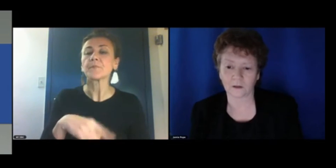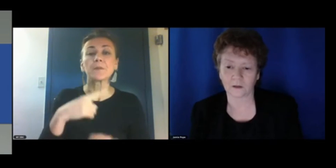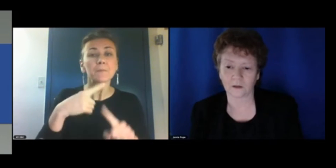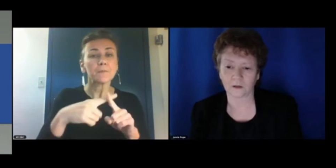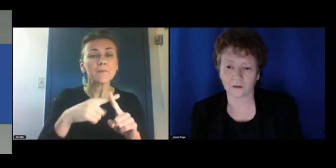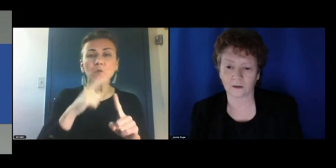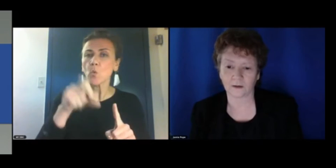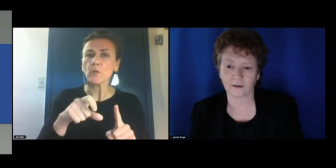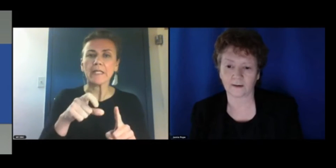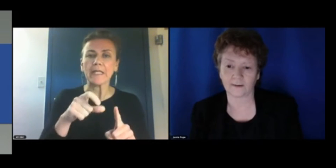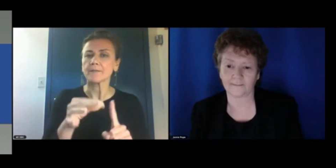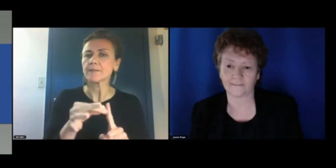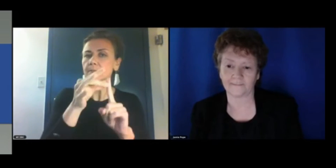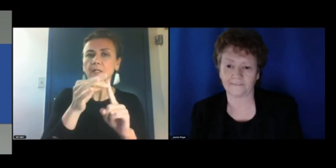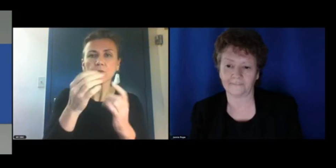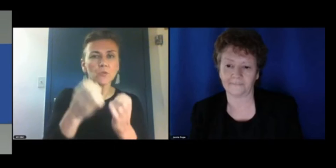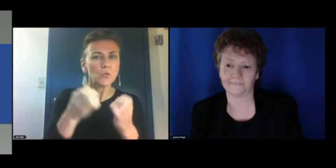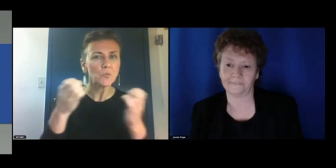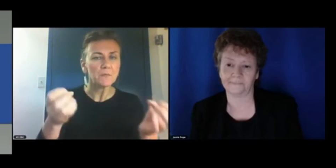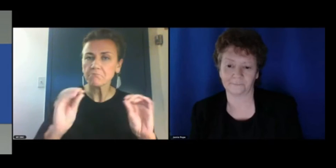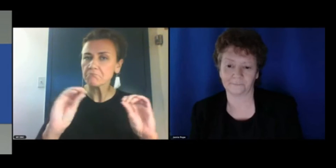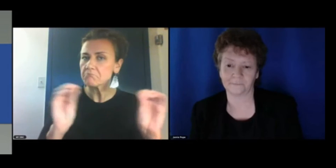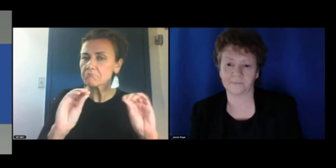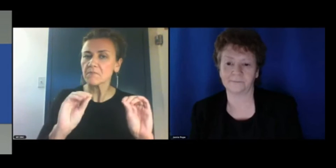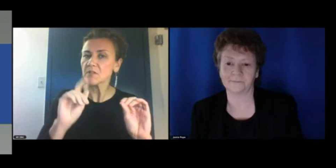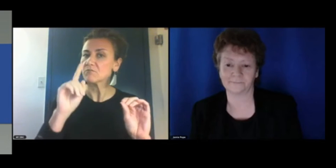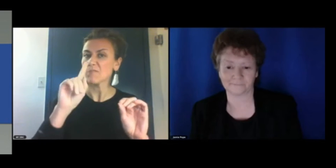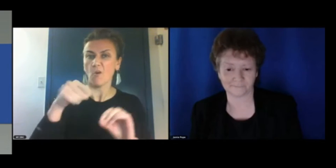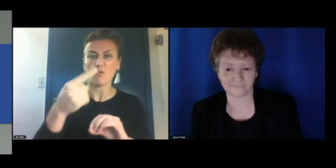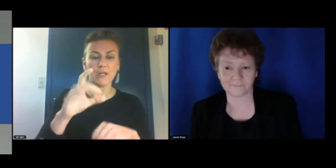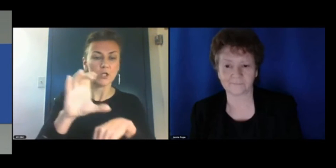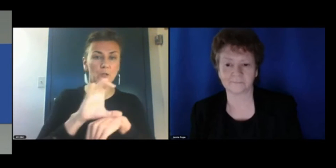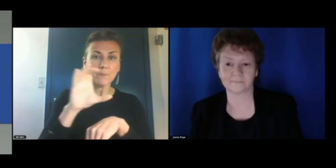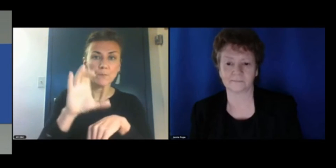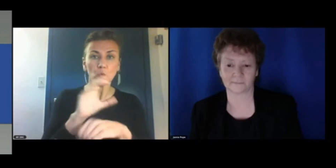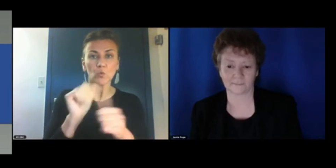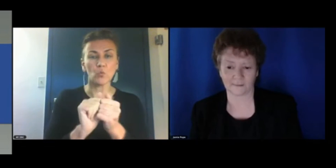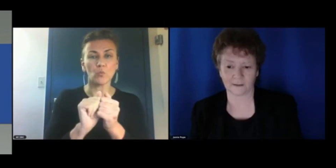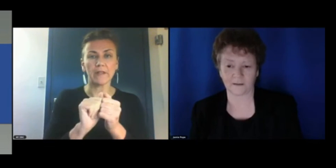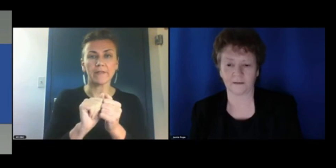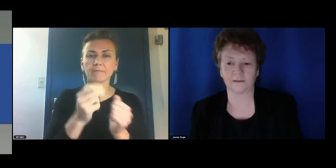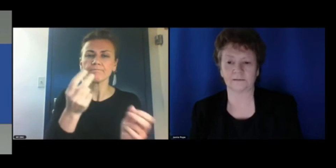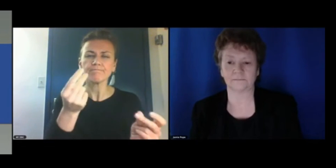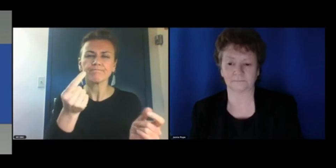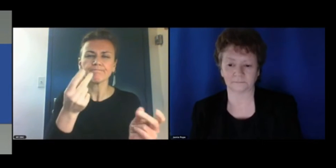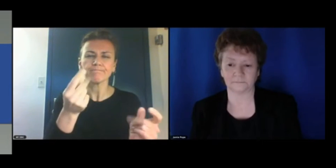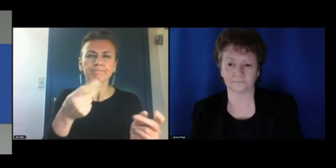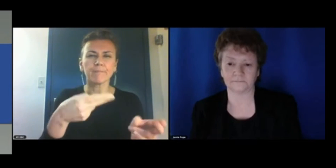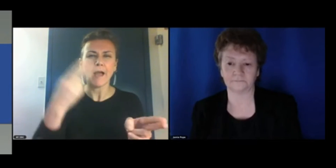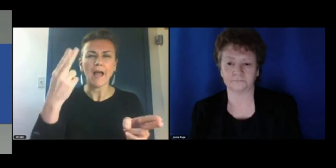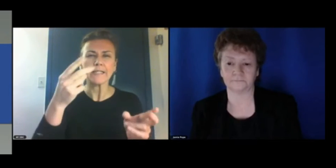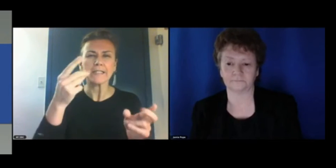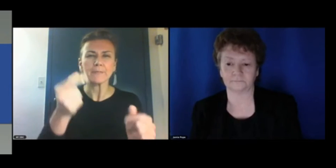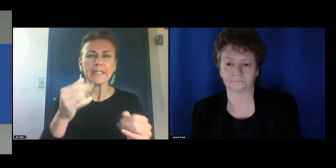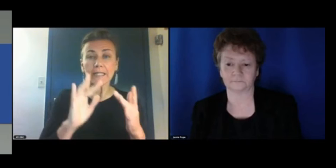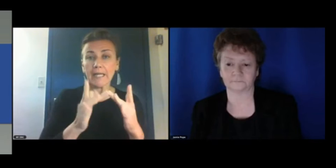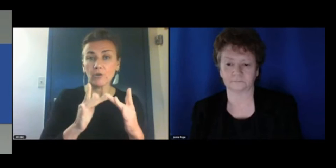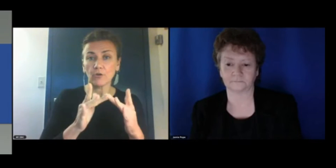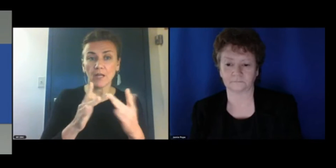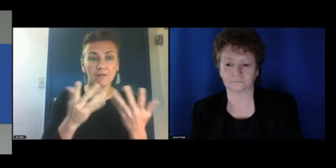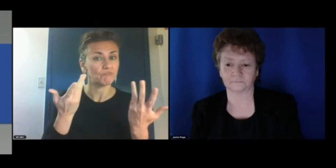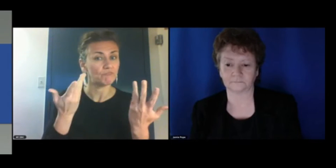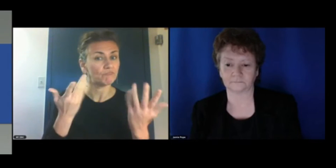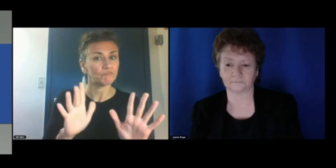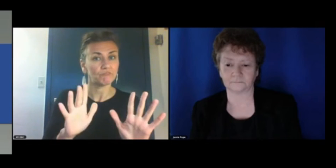It's nice because you could stay at home and get in touch with deafblind leaders. You just need a computer with